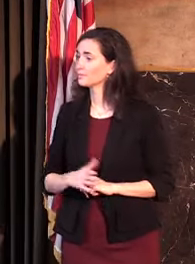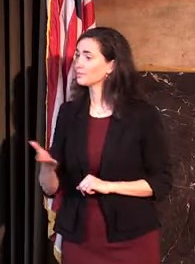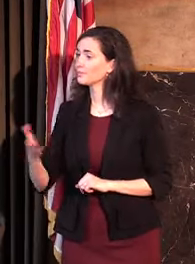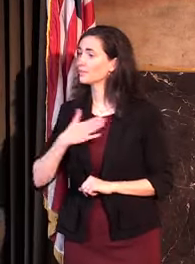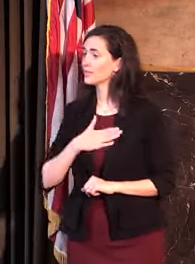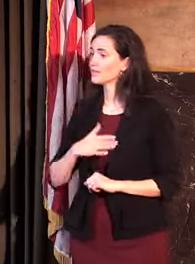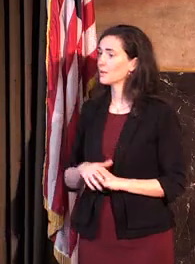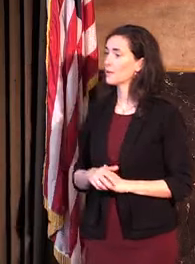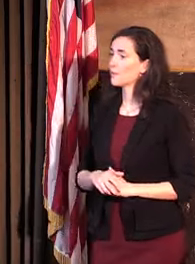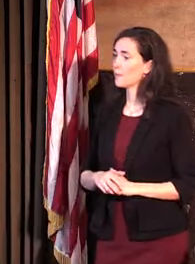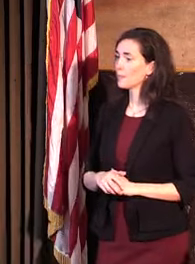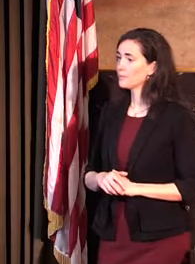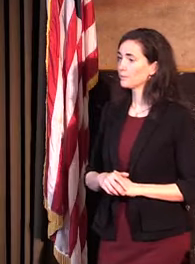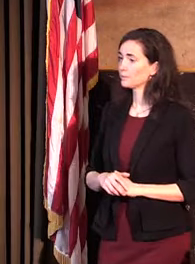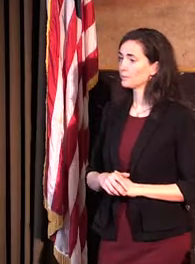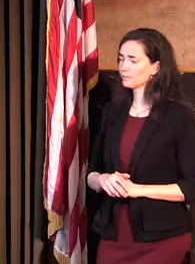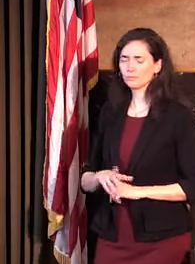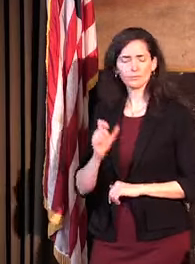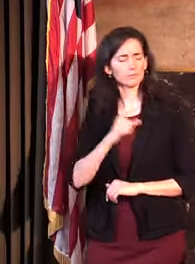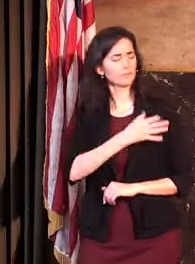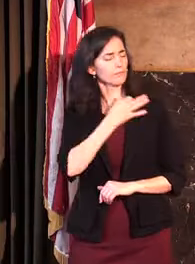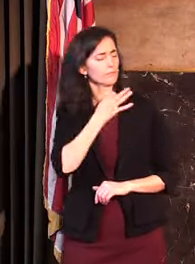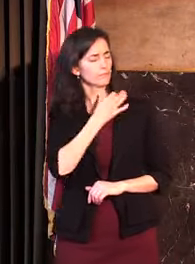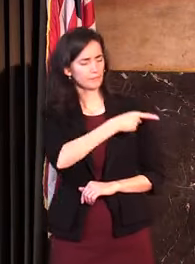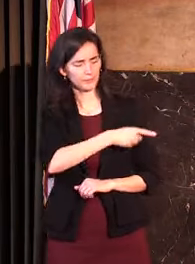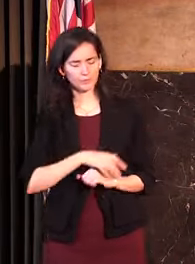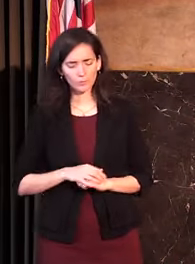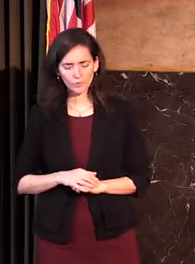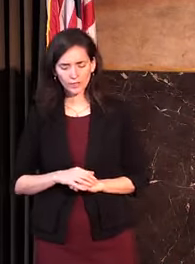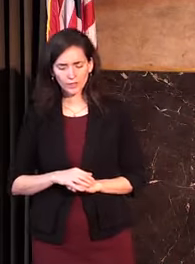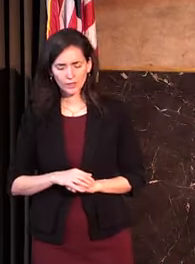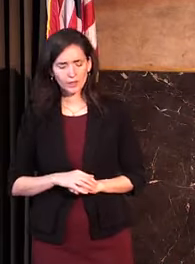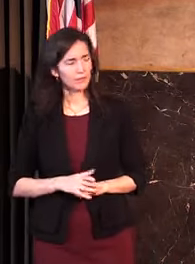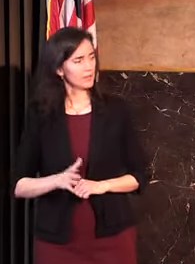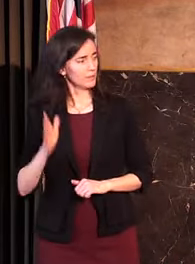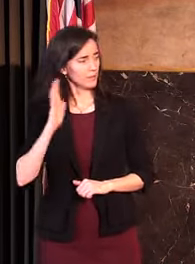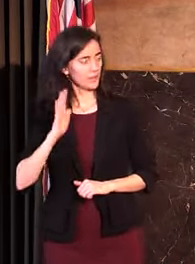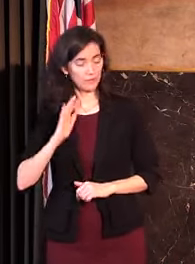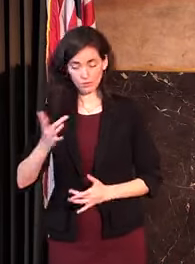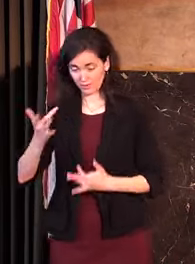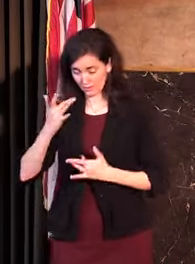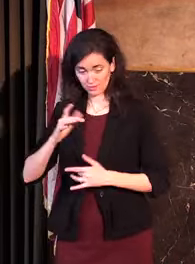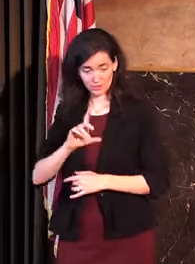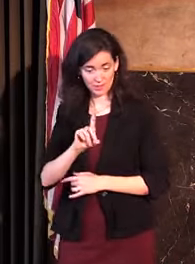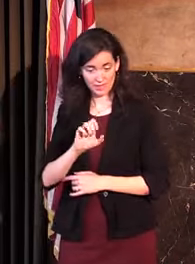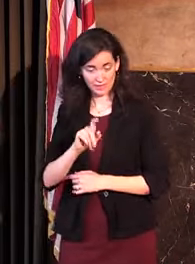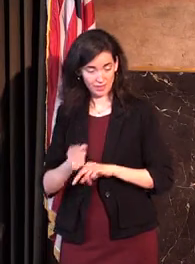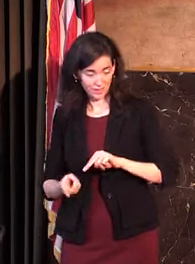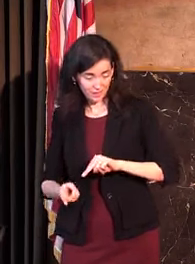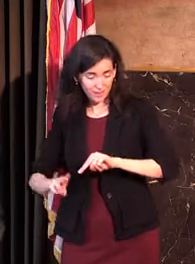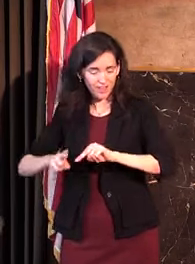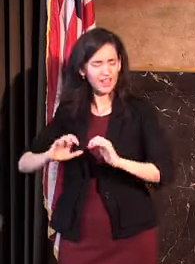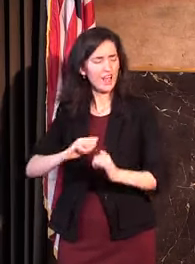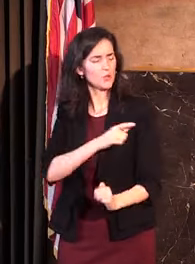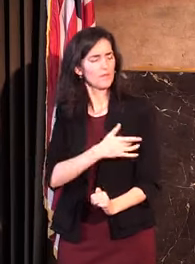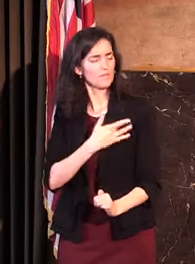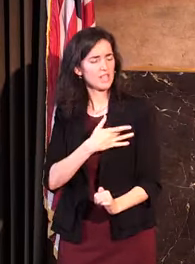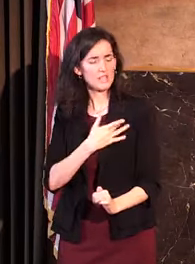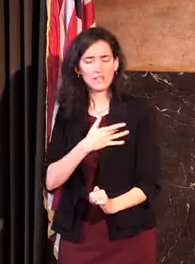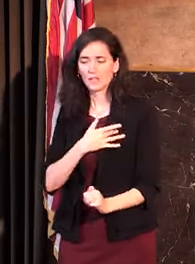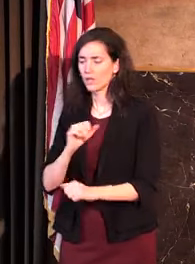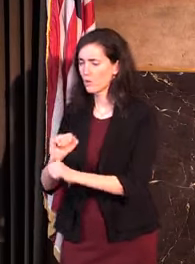Yes. Wondering, how did it feel to be in this, working during this surge, knowing that there was this